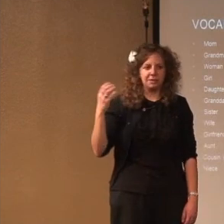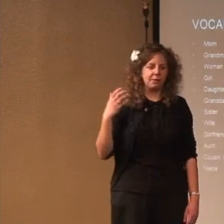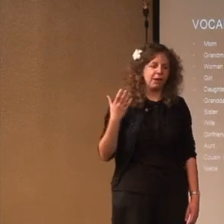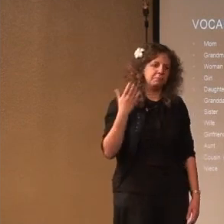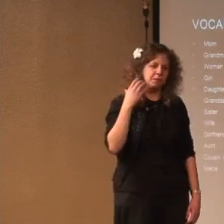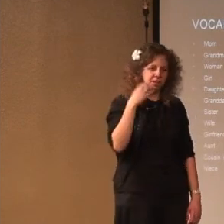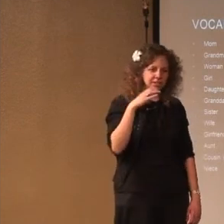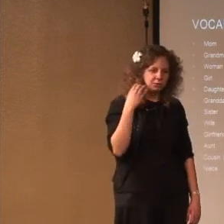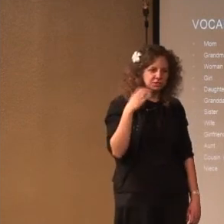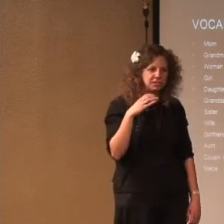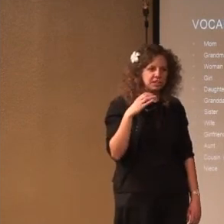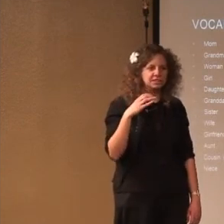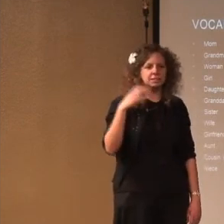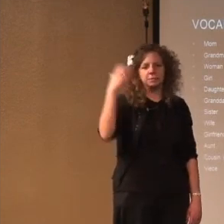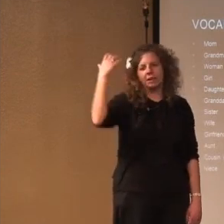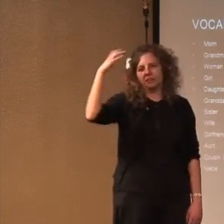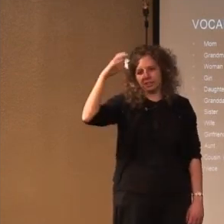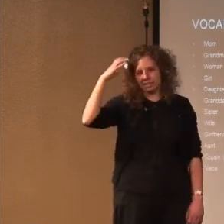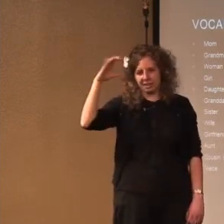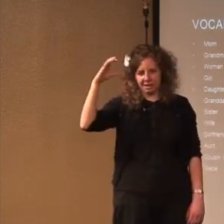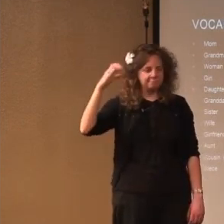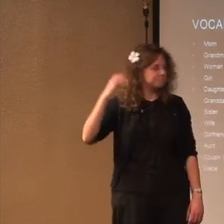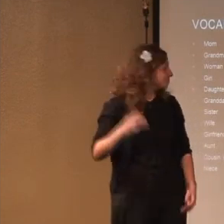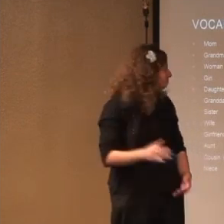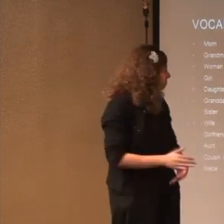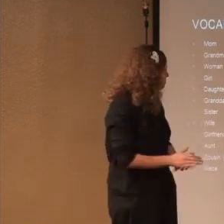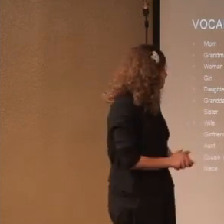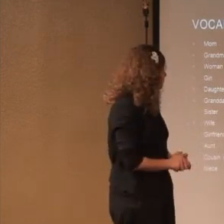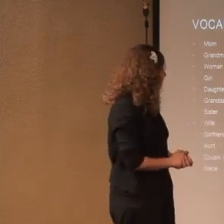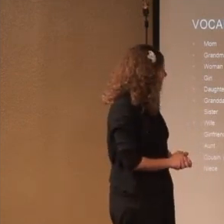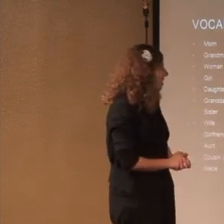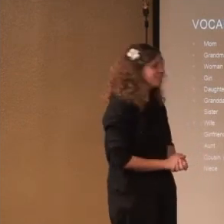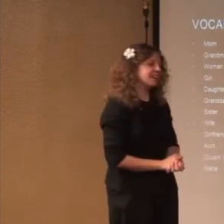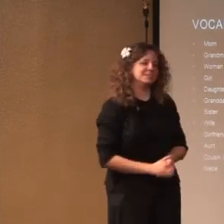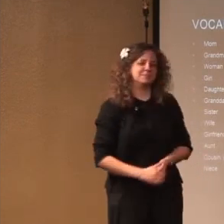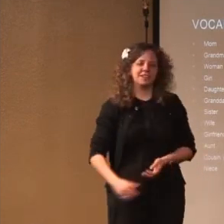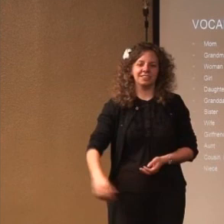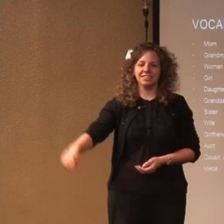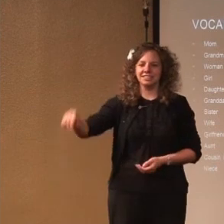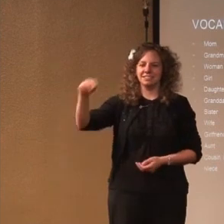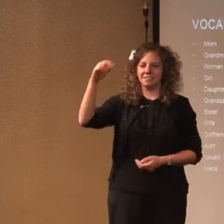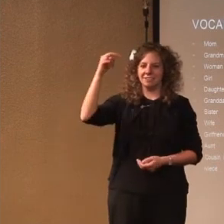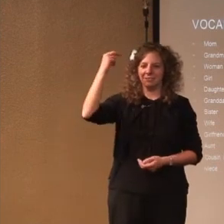that way. The last time you'll see cousins by your cousin here. Okay, and last but not least, nephew.